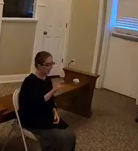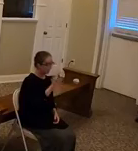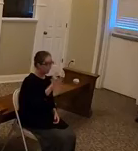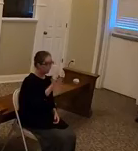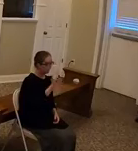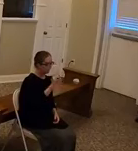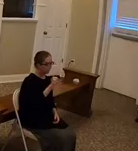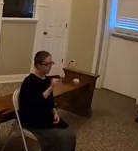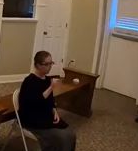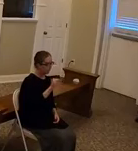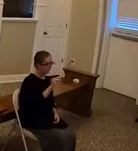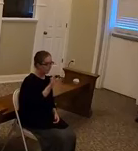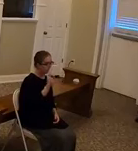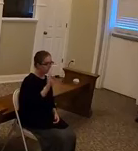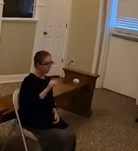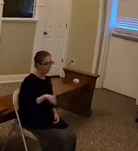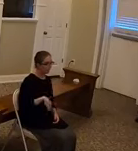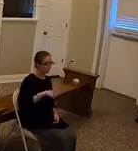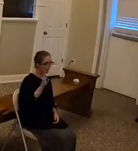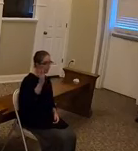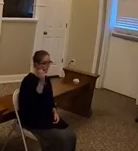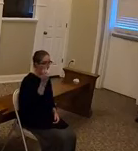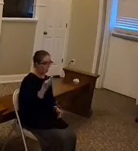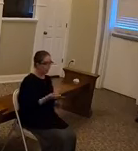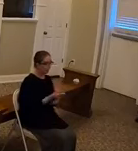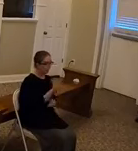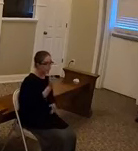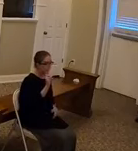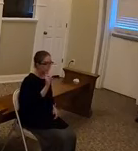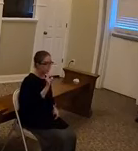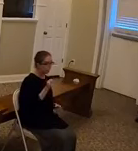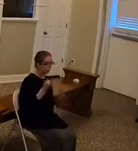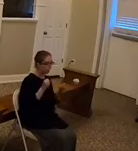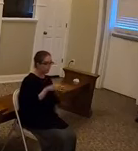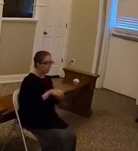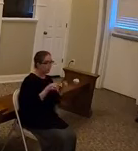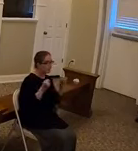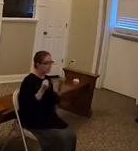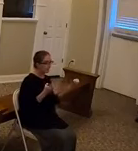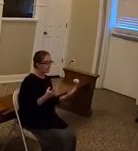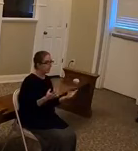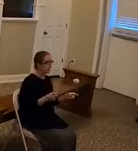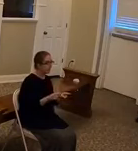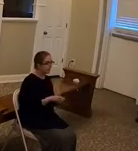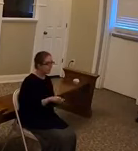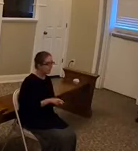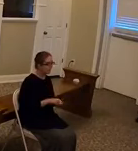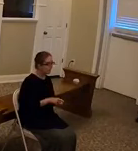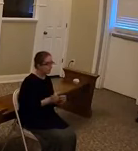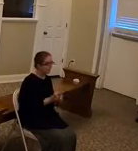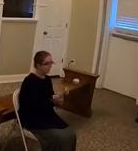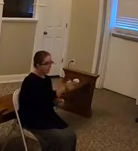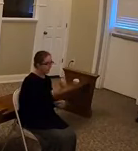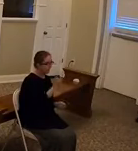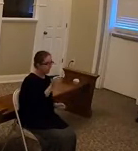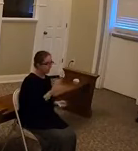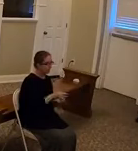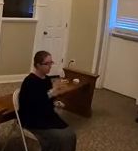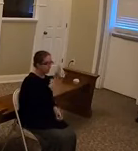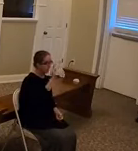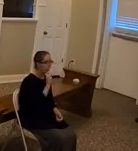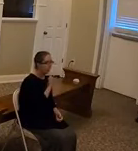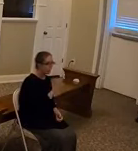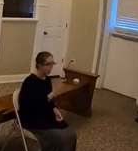Romans chapter 8, verse 14 through 17 said, for as many as are led by the Spirit of God, they